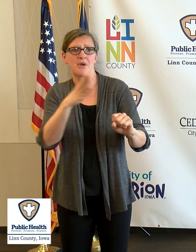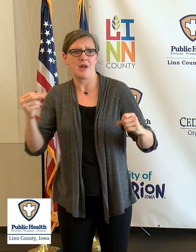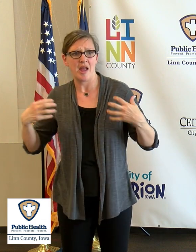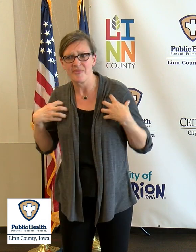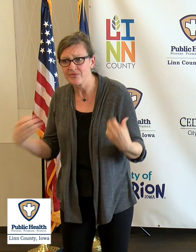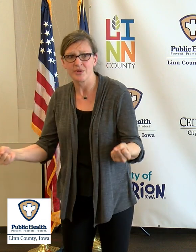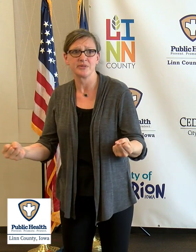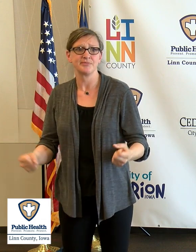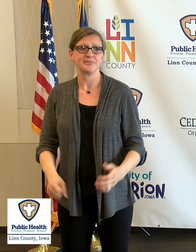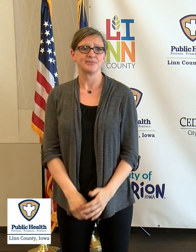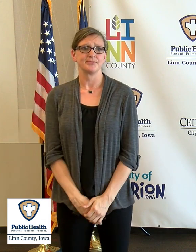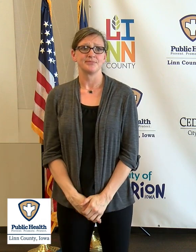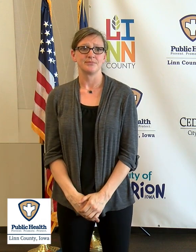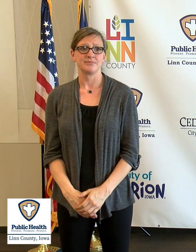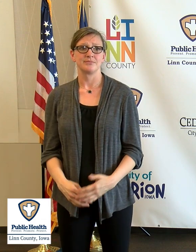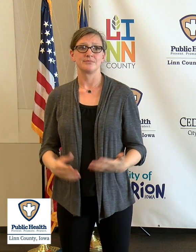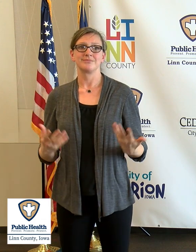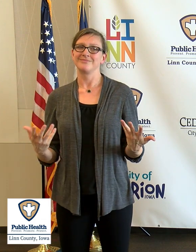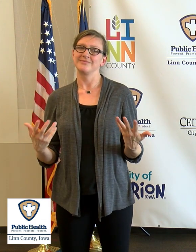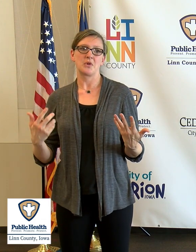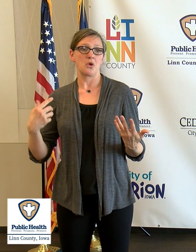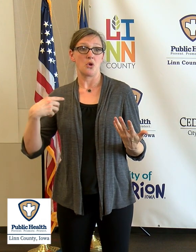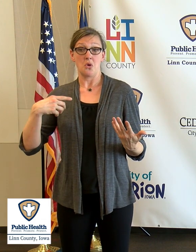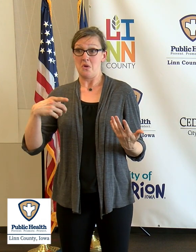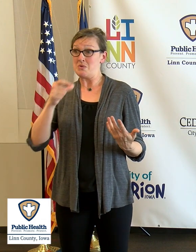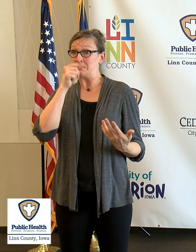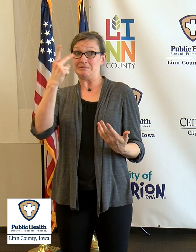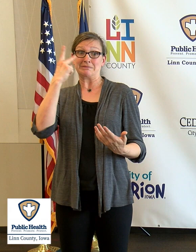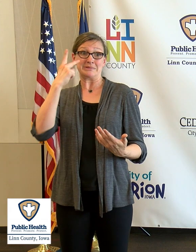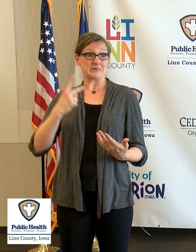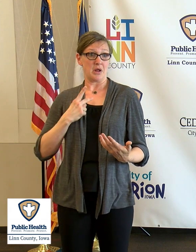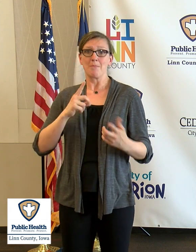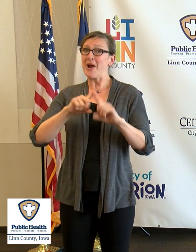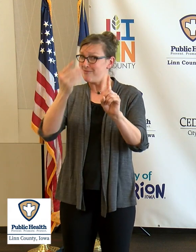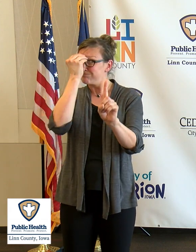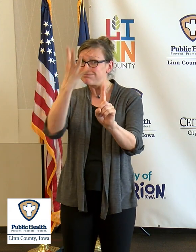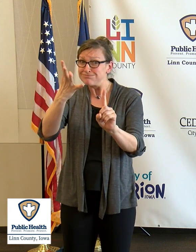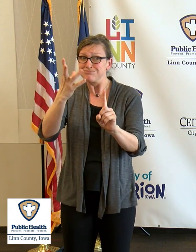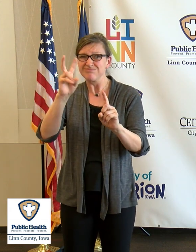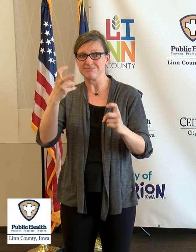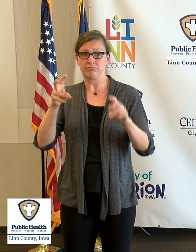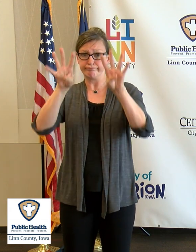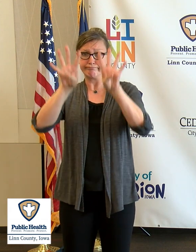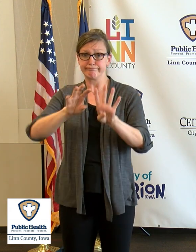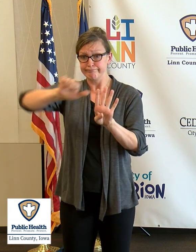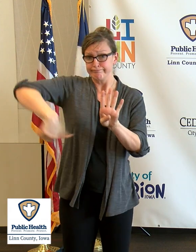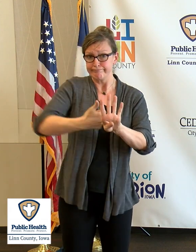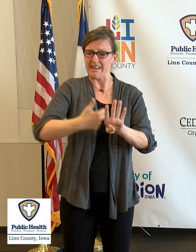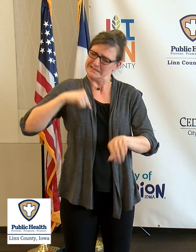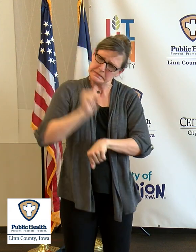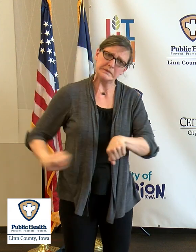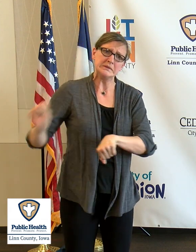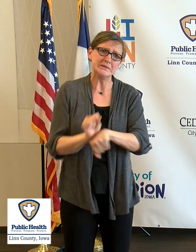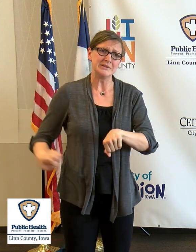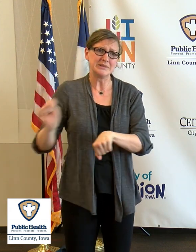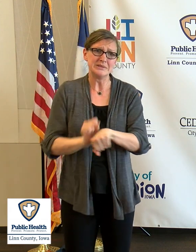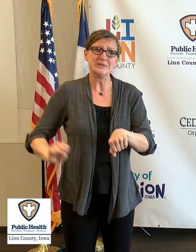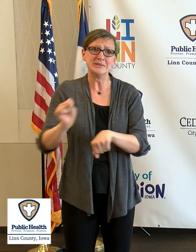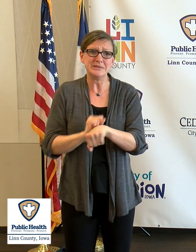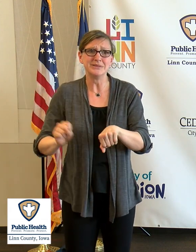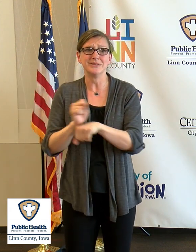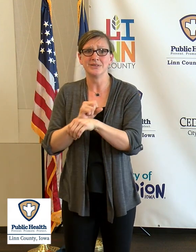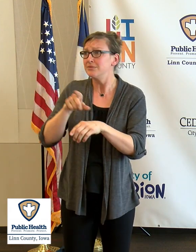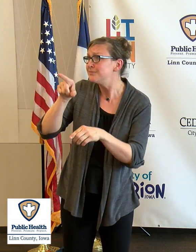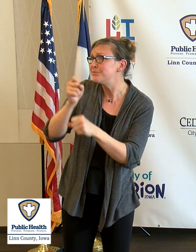know, we make sure that the air you breathe, the water you drink, the food you eat are